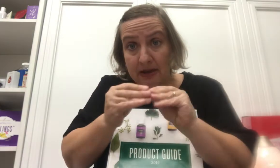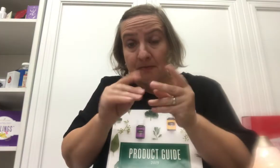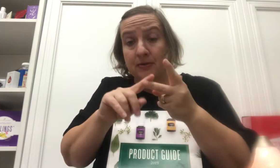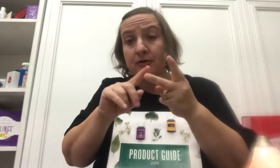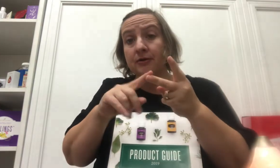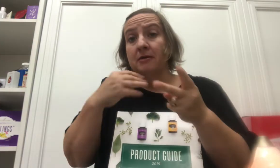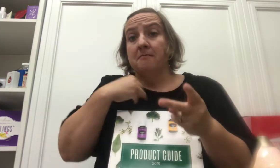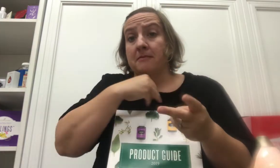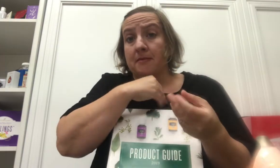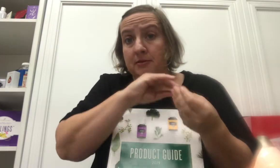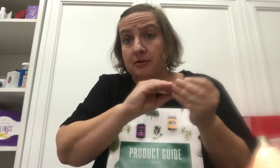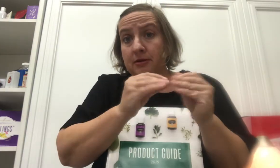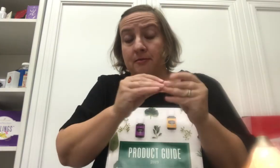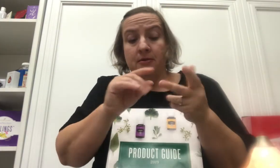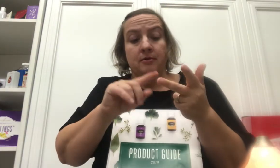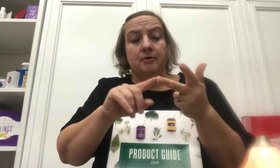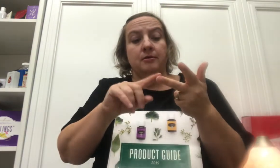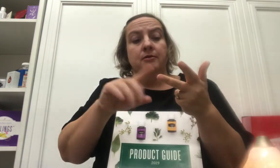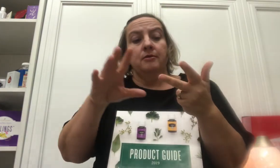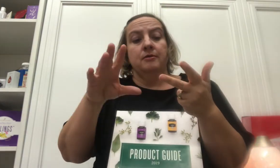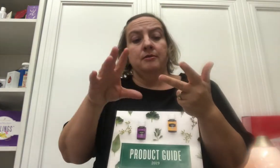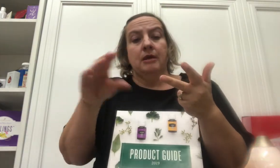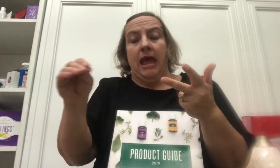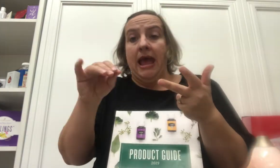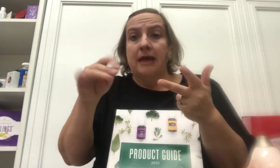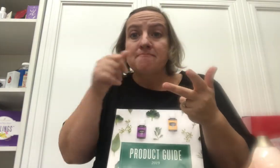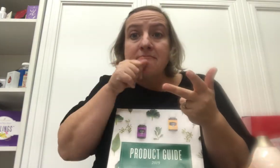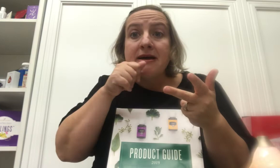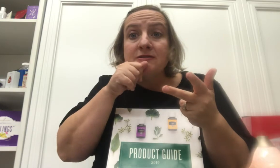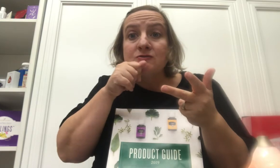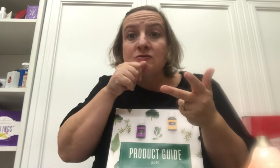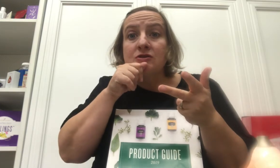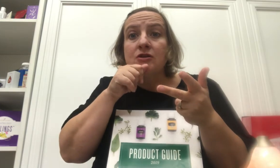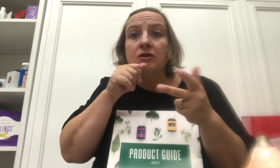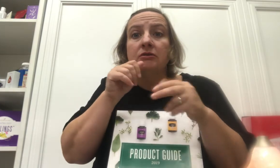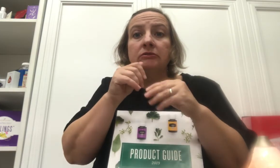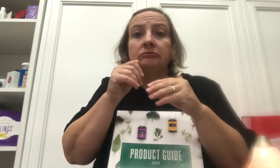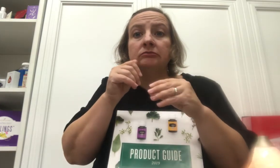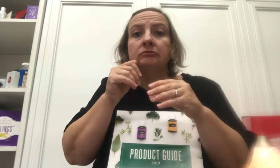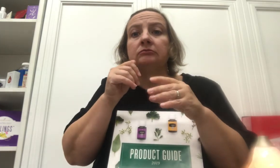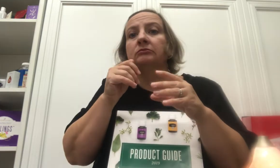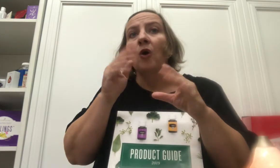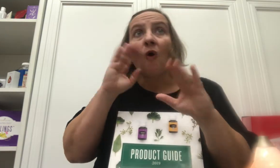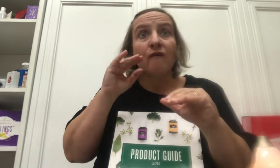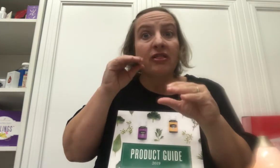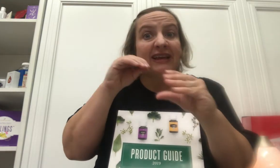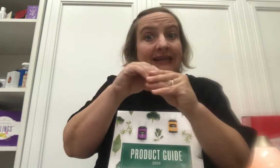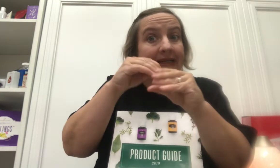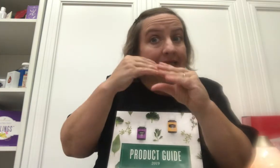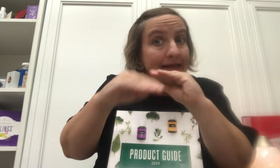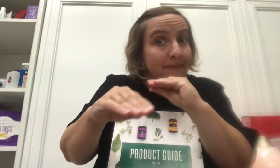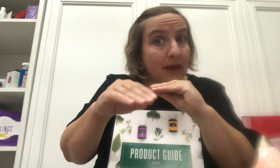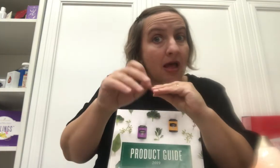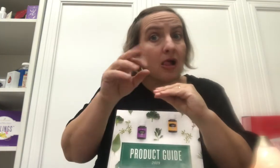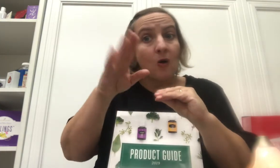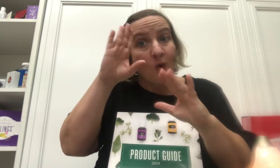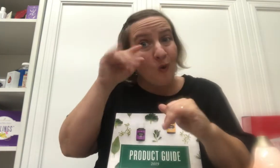You should have gotten a PIN number, a member number, and a password, hopefully in